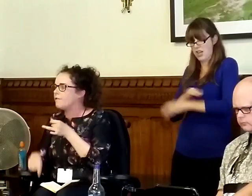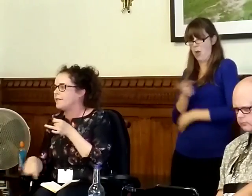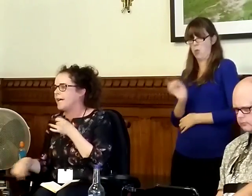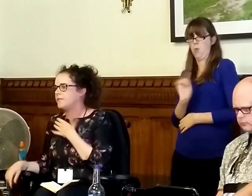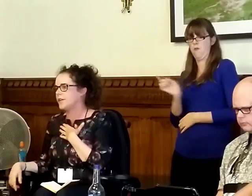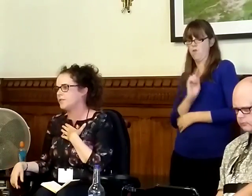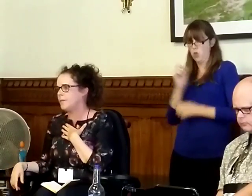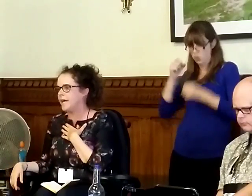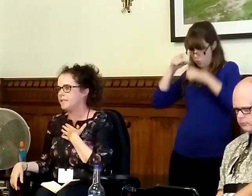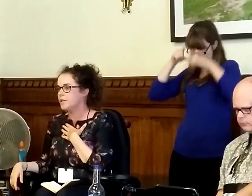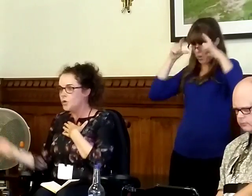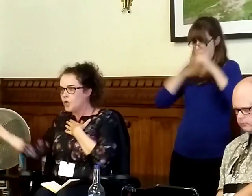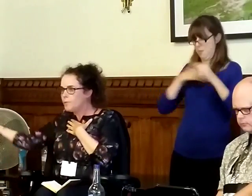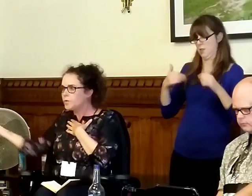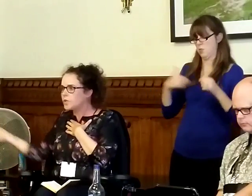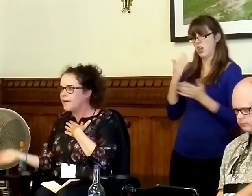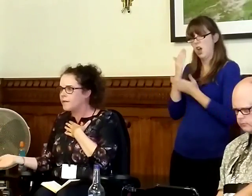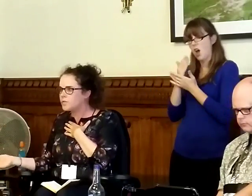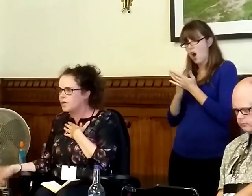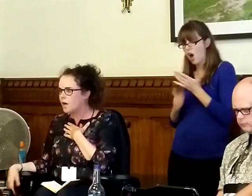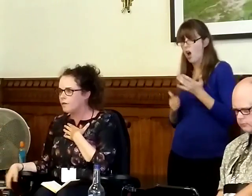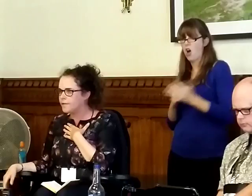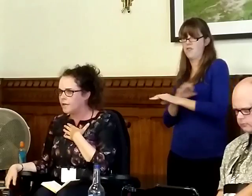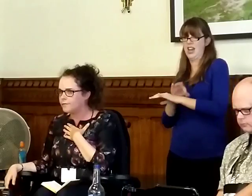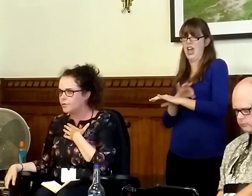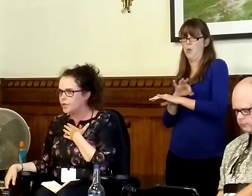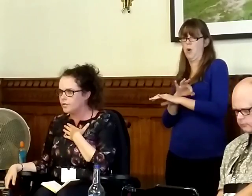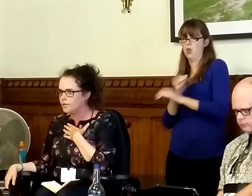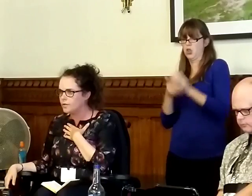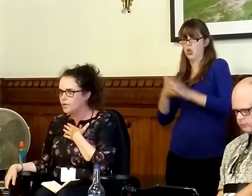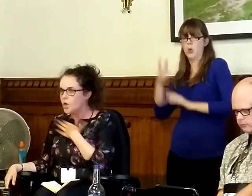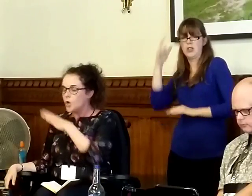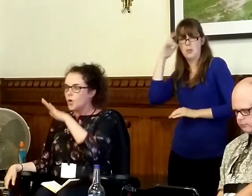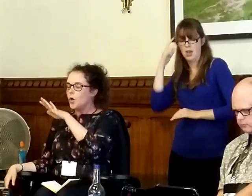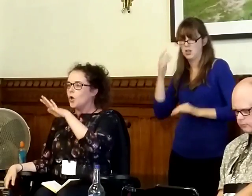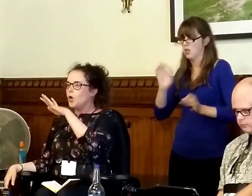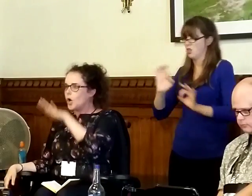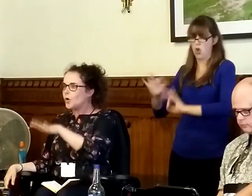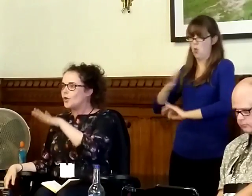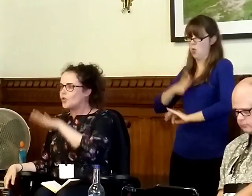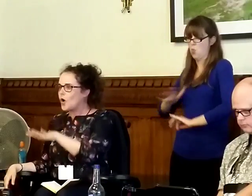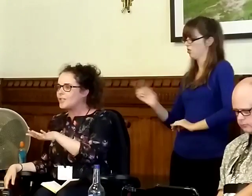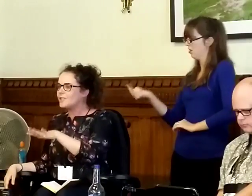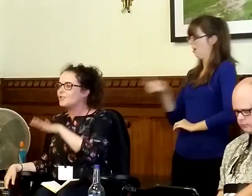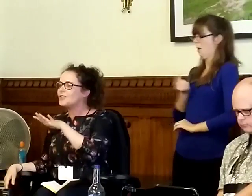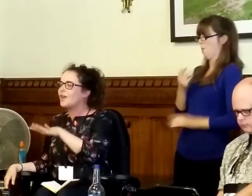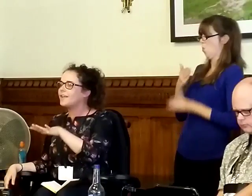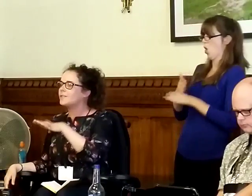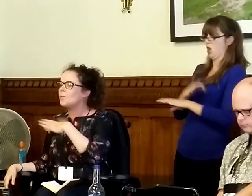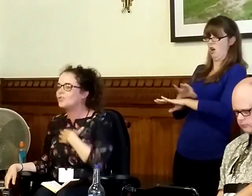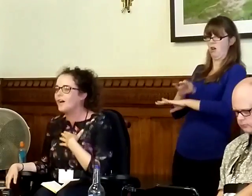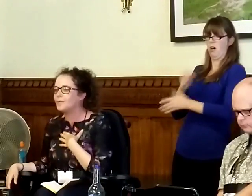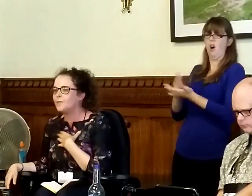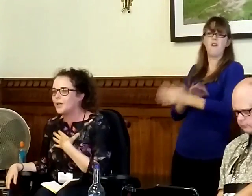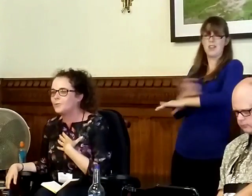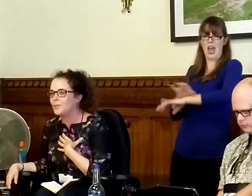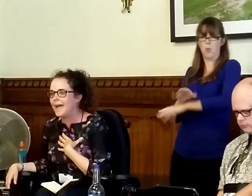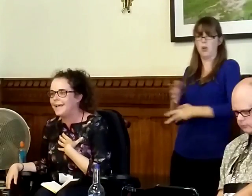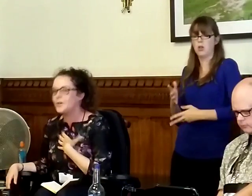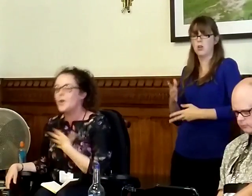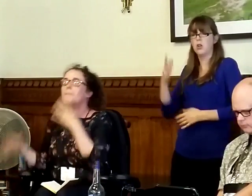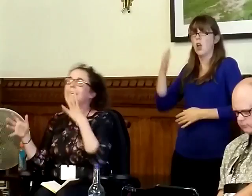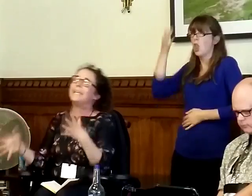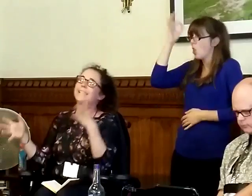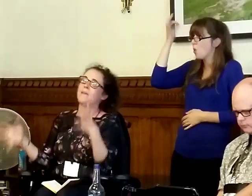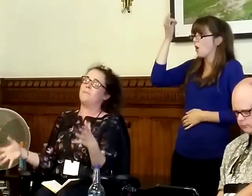morning and half an hour to go to bed. Nobody will come out to work half an hour for you. Yeah. Local authorities are deciding what time you go